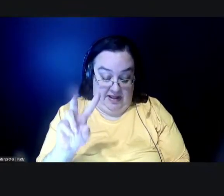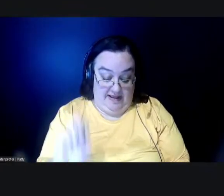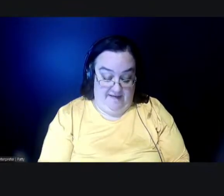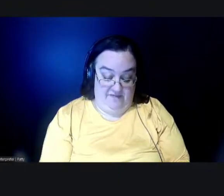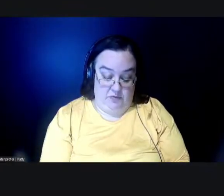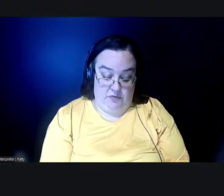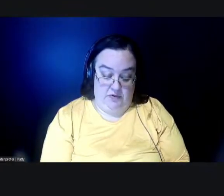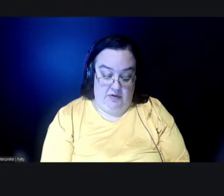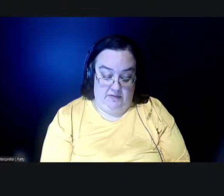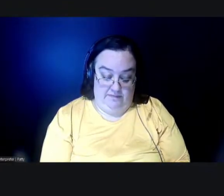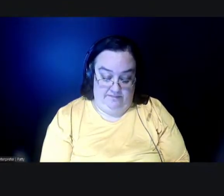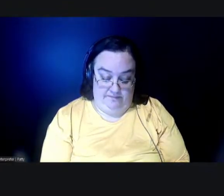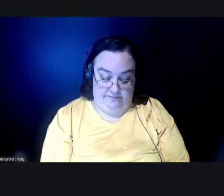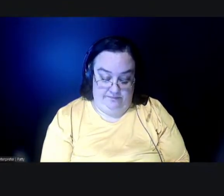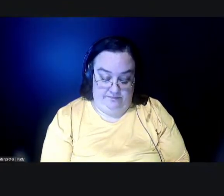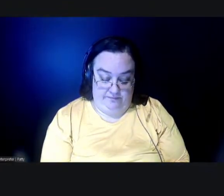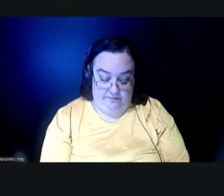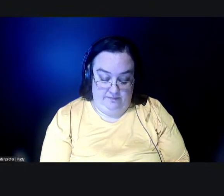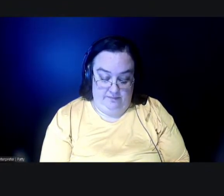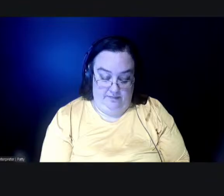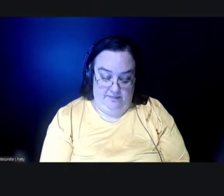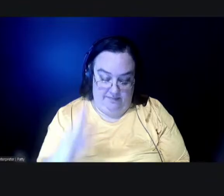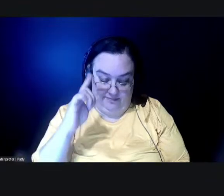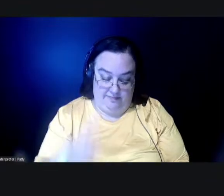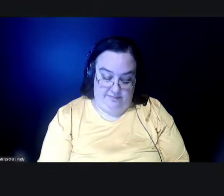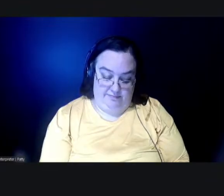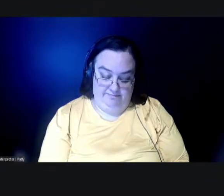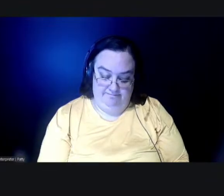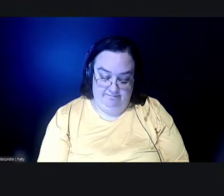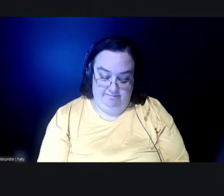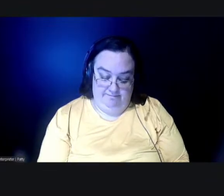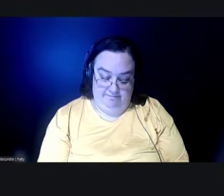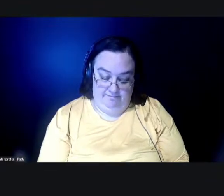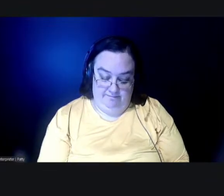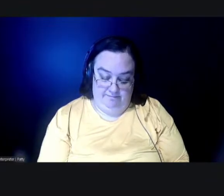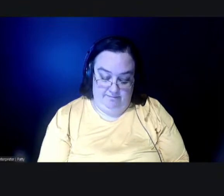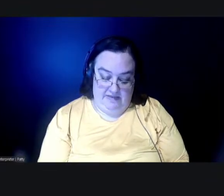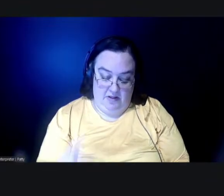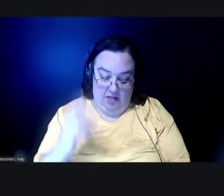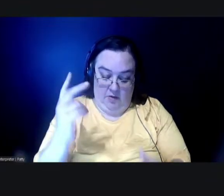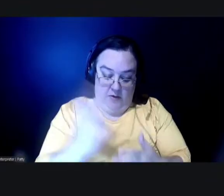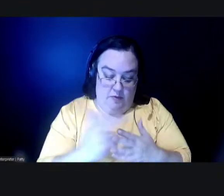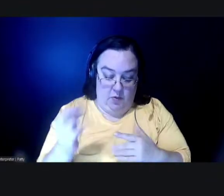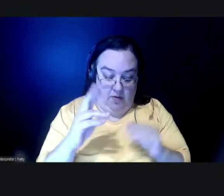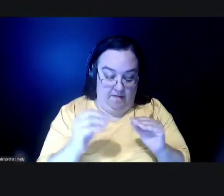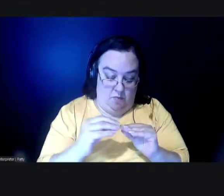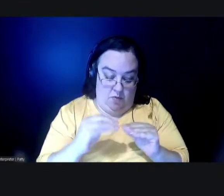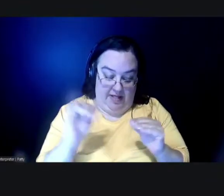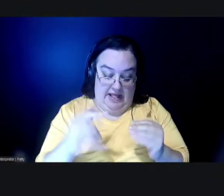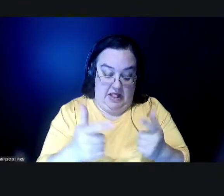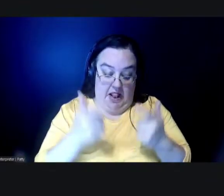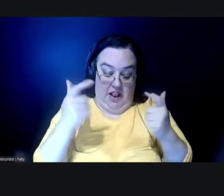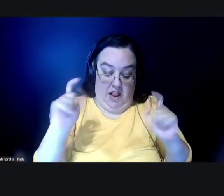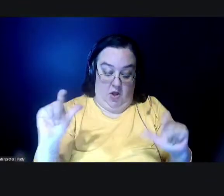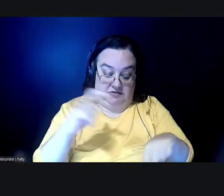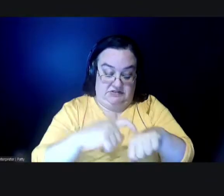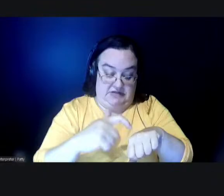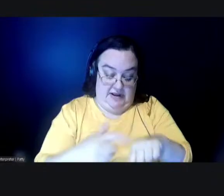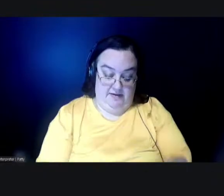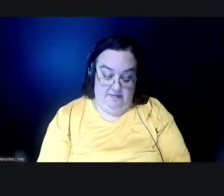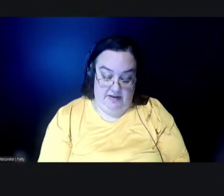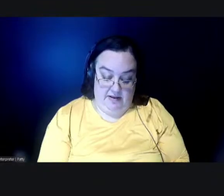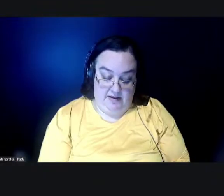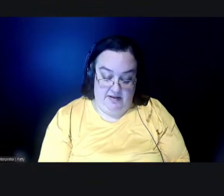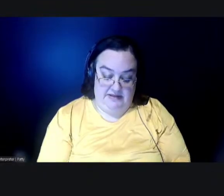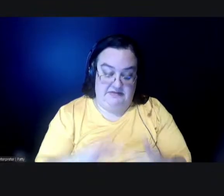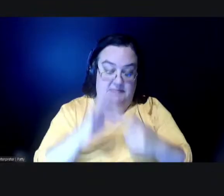They put them up originally, and I think it was for 3 weeks or more, which is a huge amount of time for people, especially on that road, to